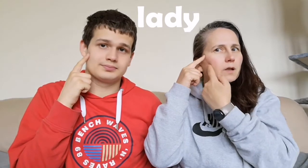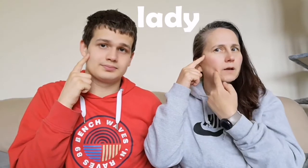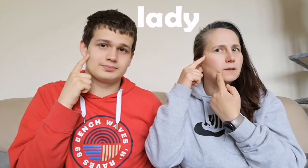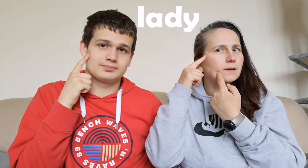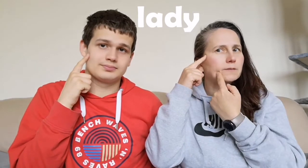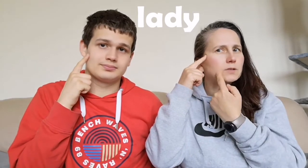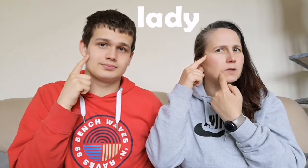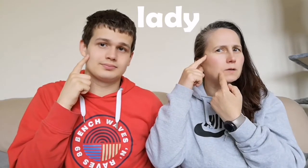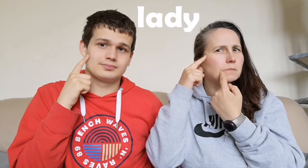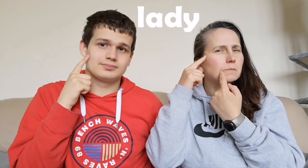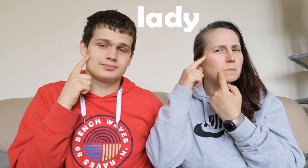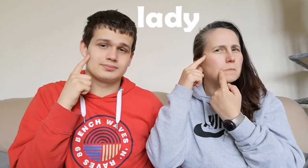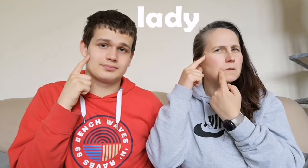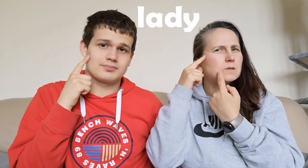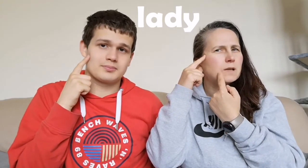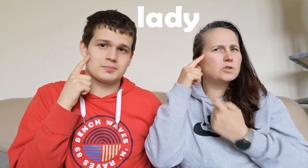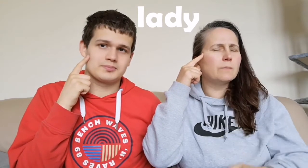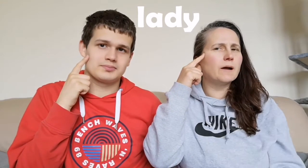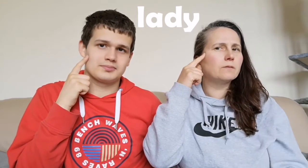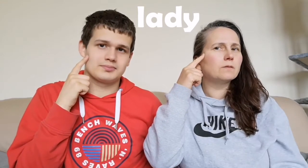line down to the edge of your mouth.